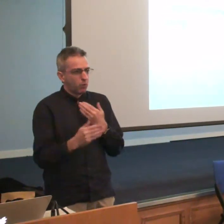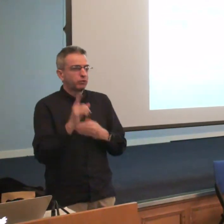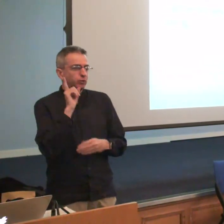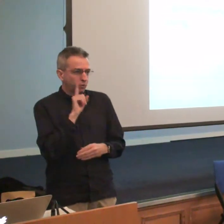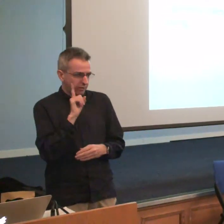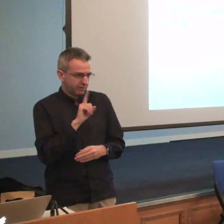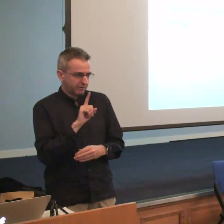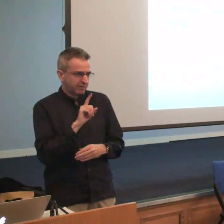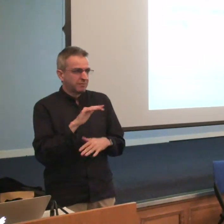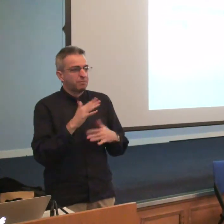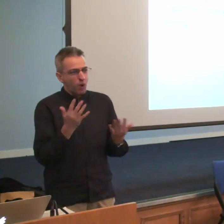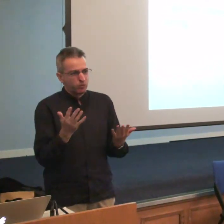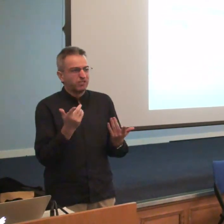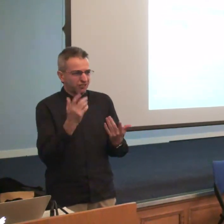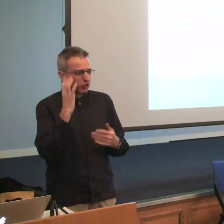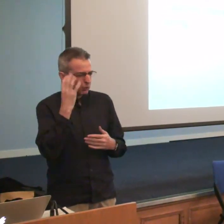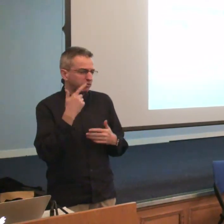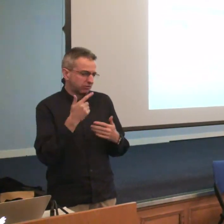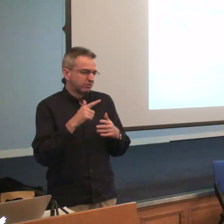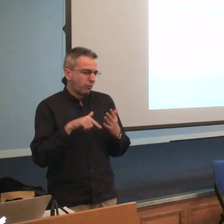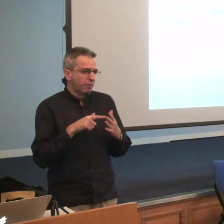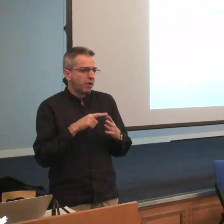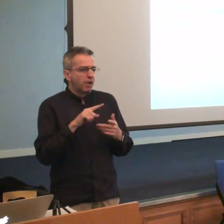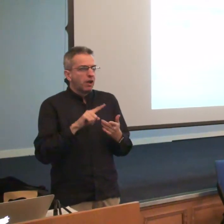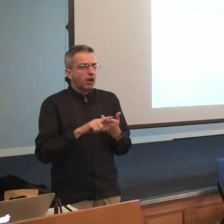Yes, most were white, most were women, most were